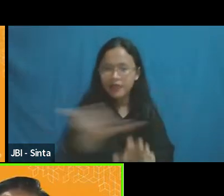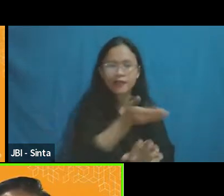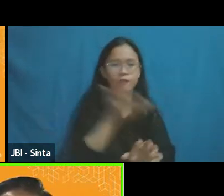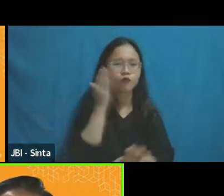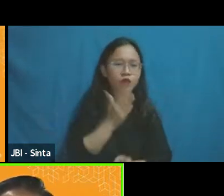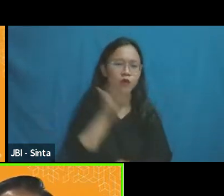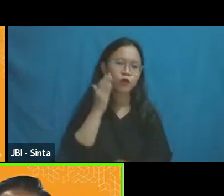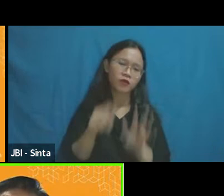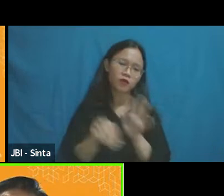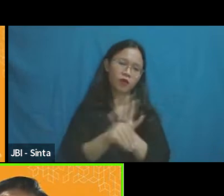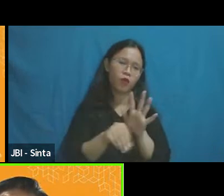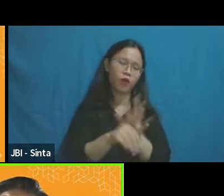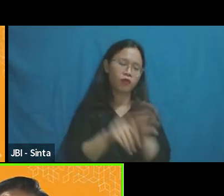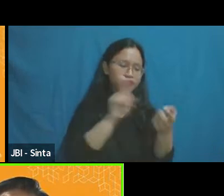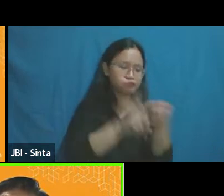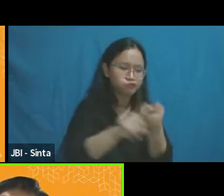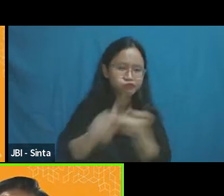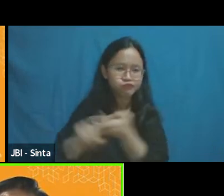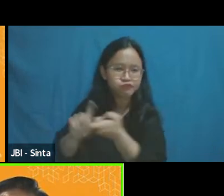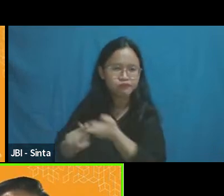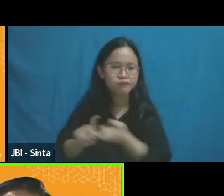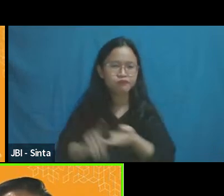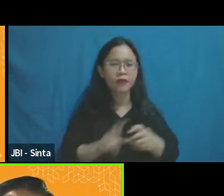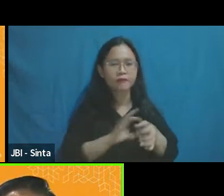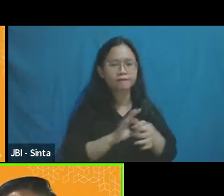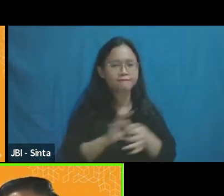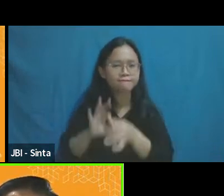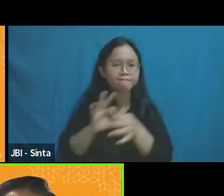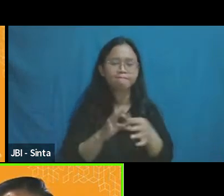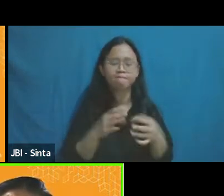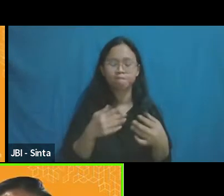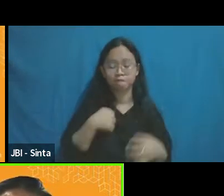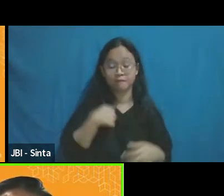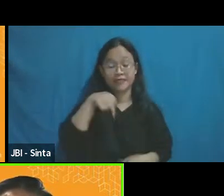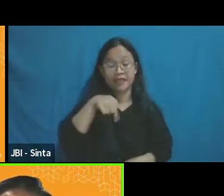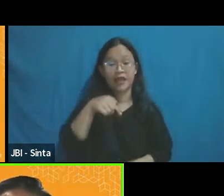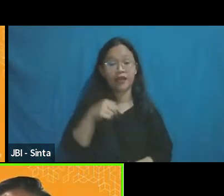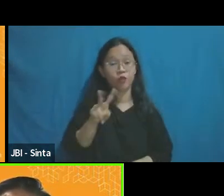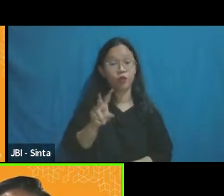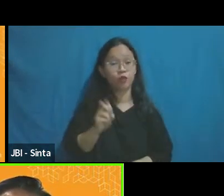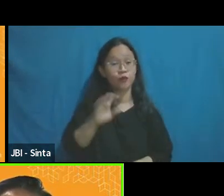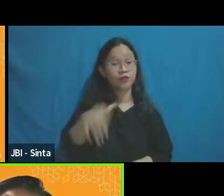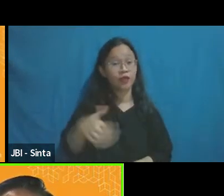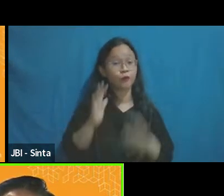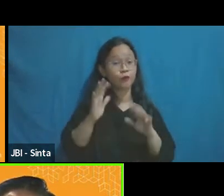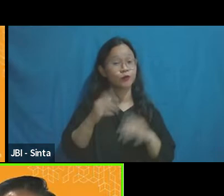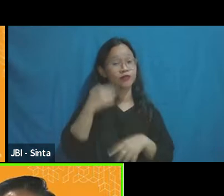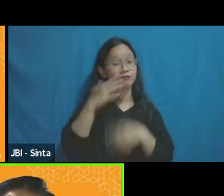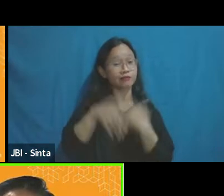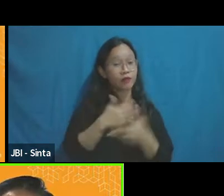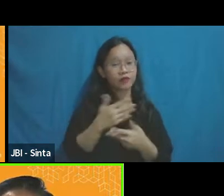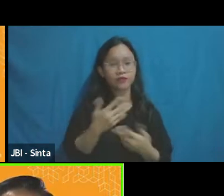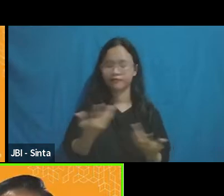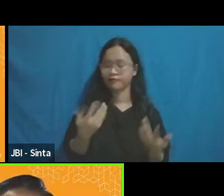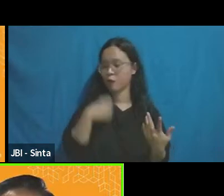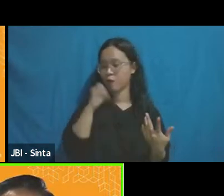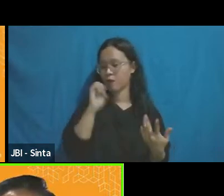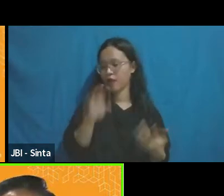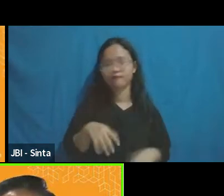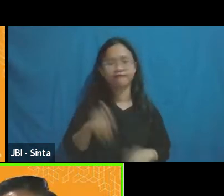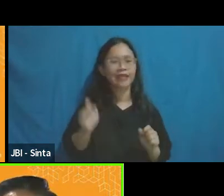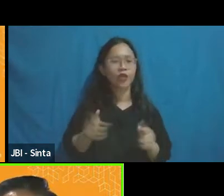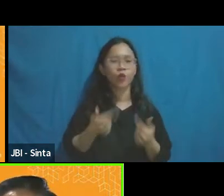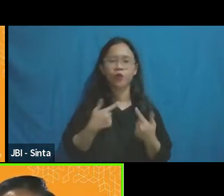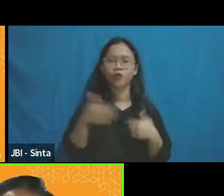after 20 years is that life is short in Papua, but sufferings were very,